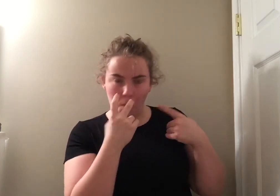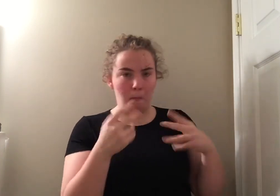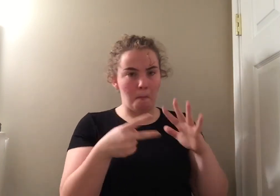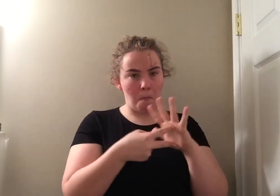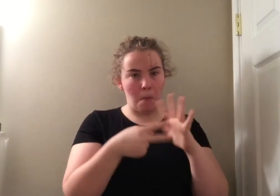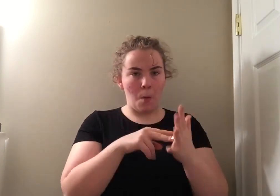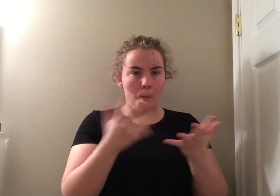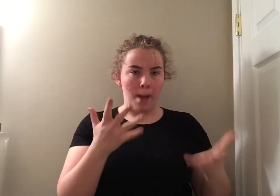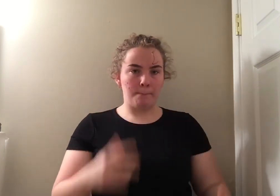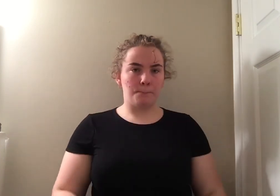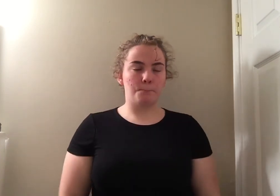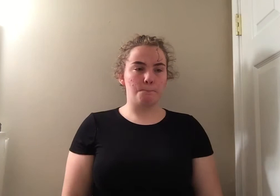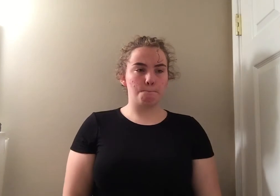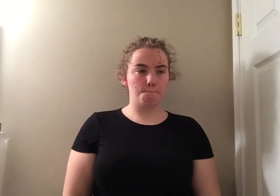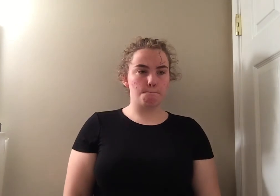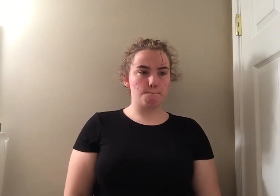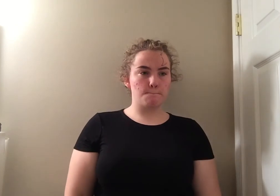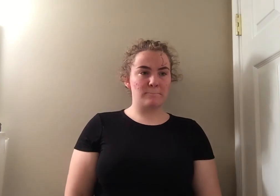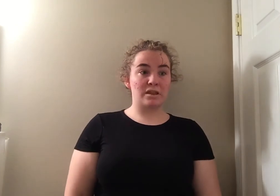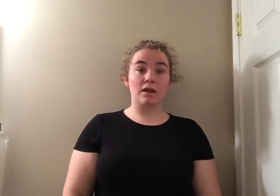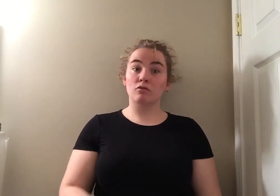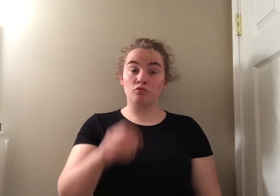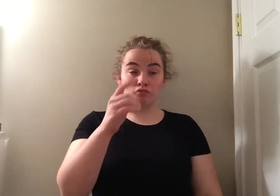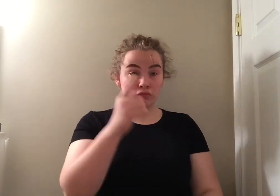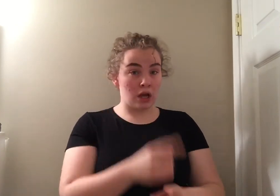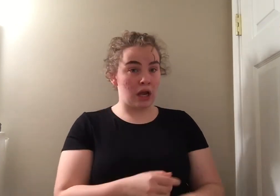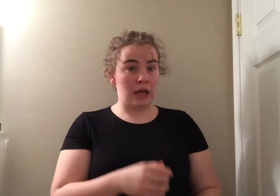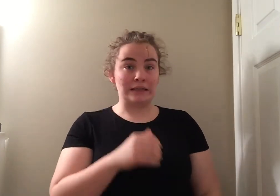Right, they don't think they can trust her. Are they sure or unsure?